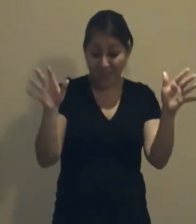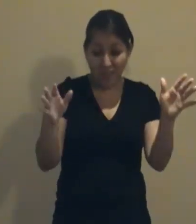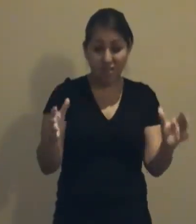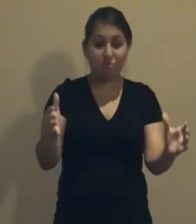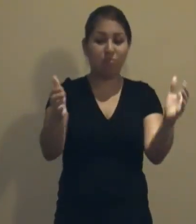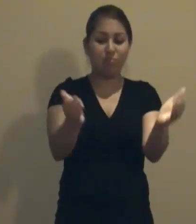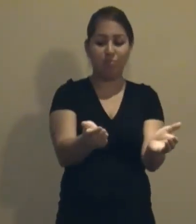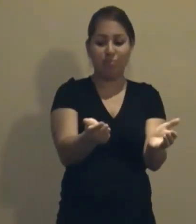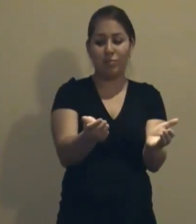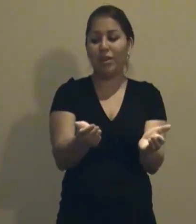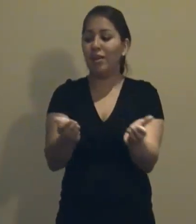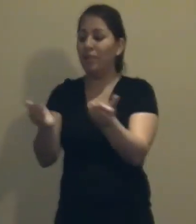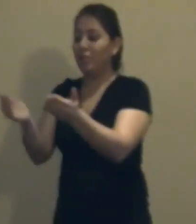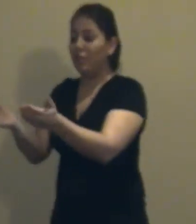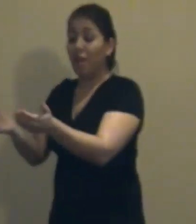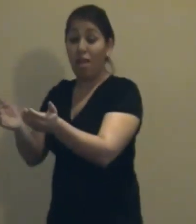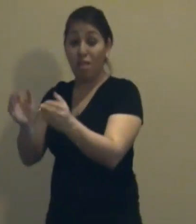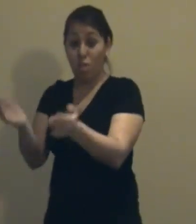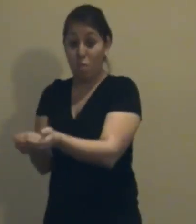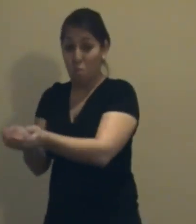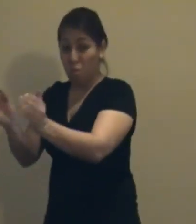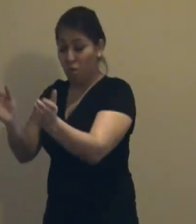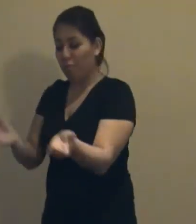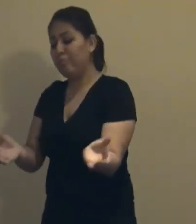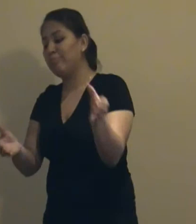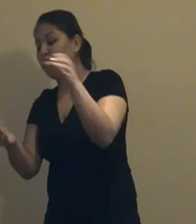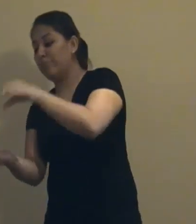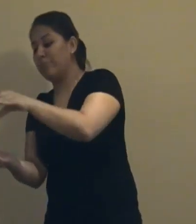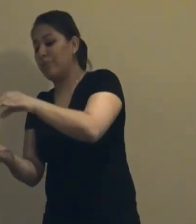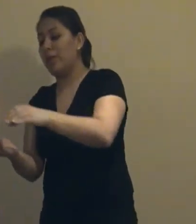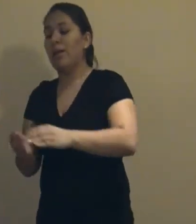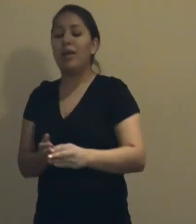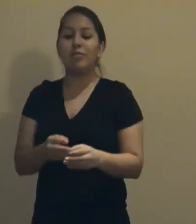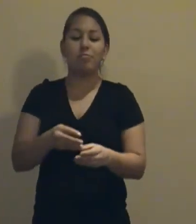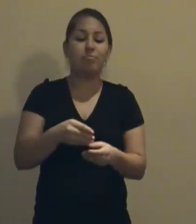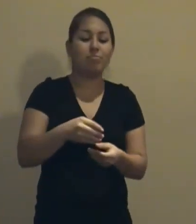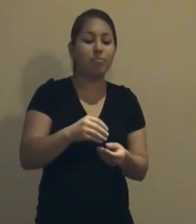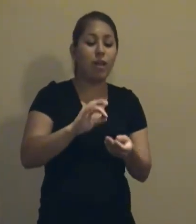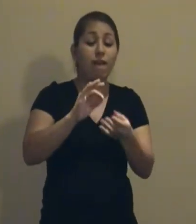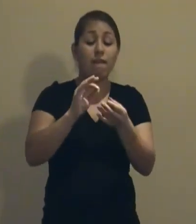little nice buffet, and this should serve 5 to 6 people, and it makes a nice dinner.